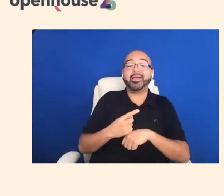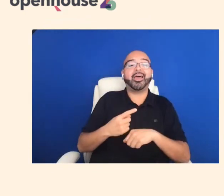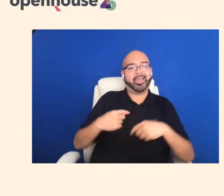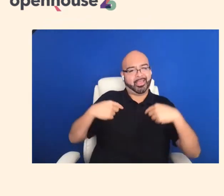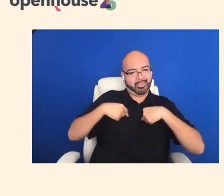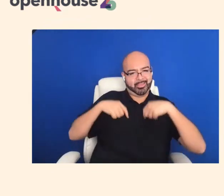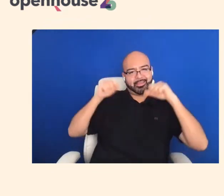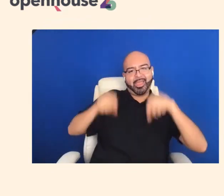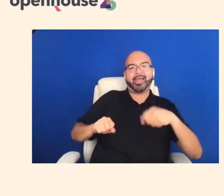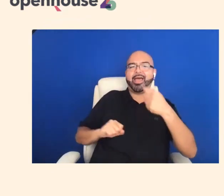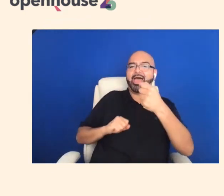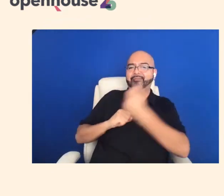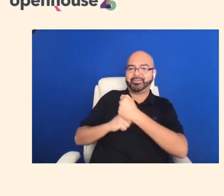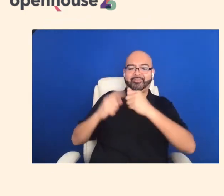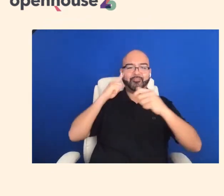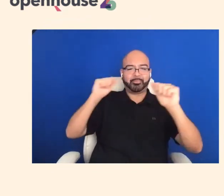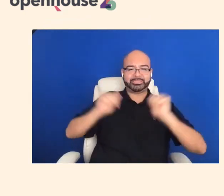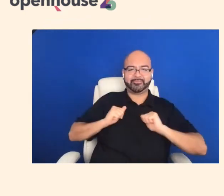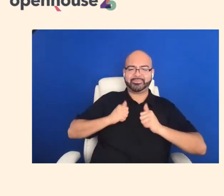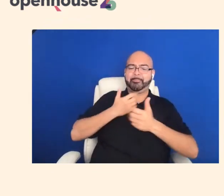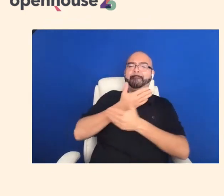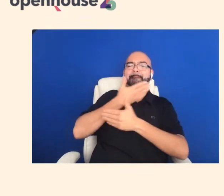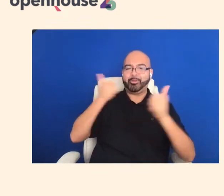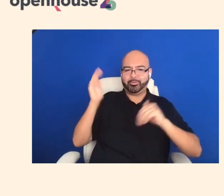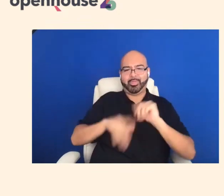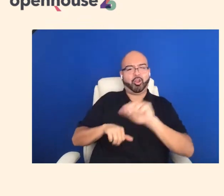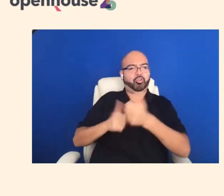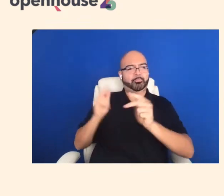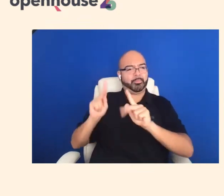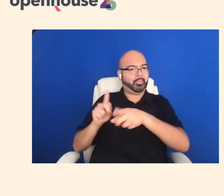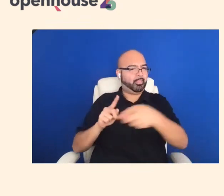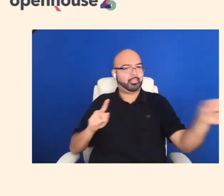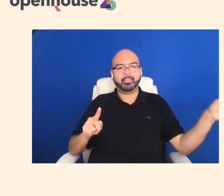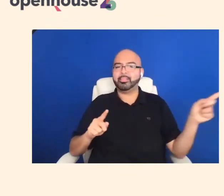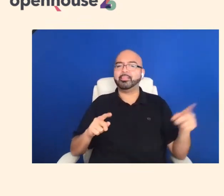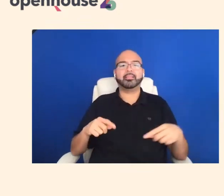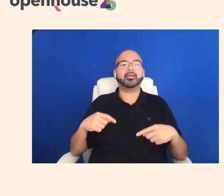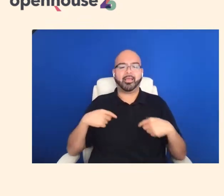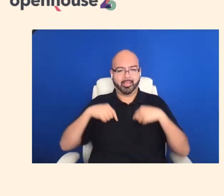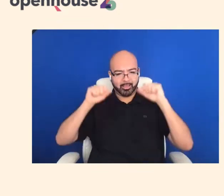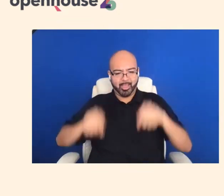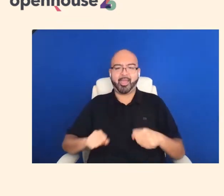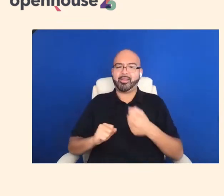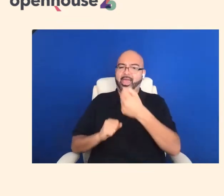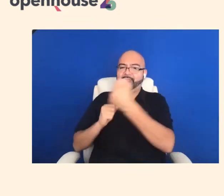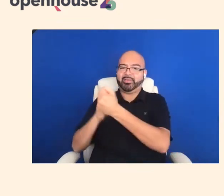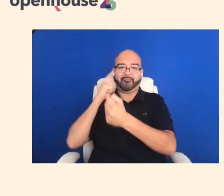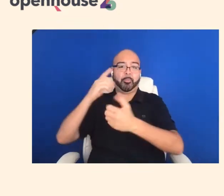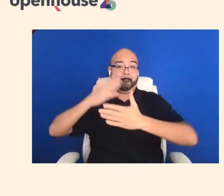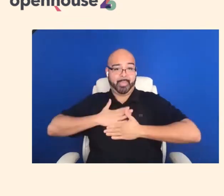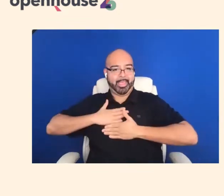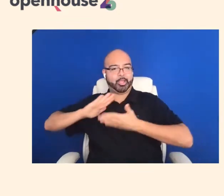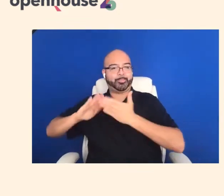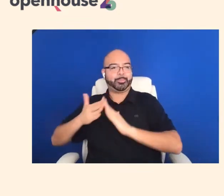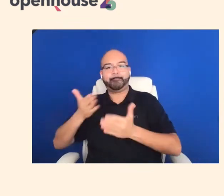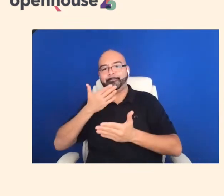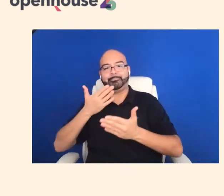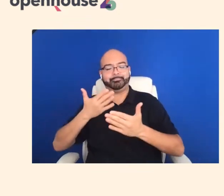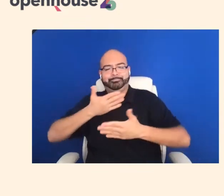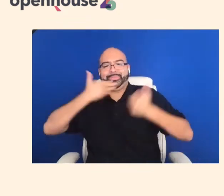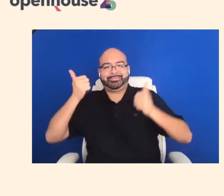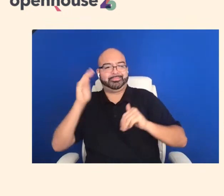you. mm, No one is going to advocate for your community better than you.